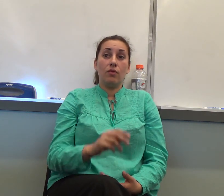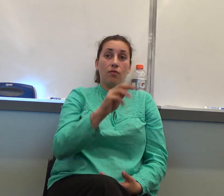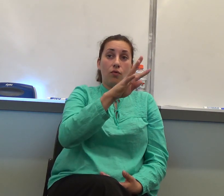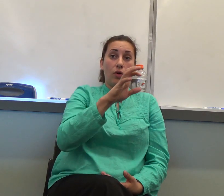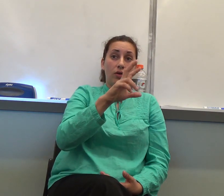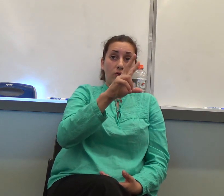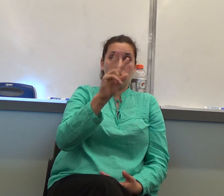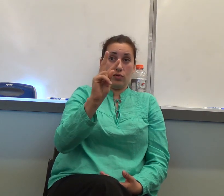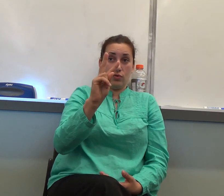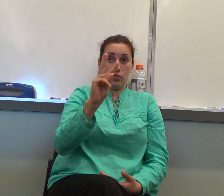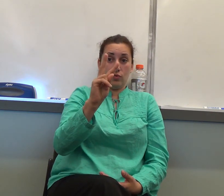432 into